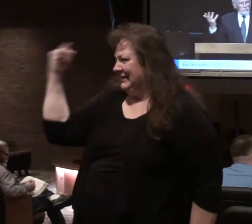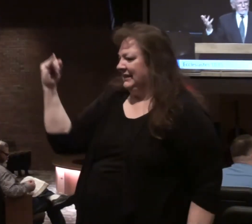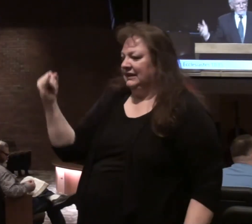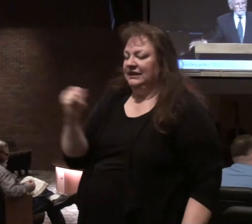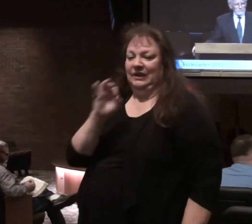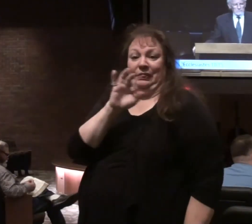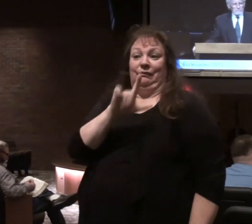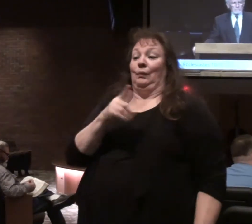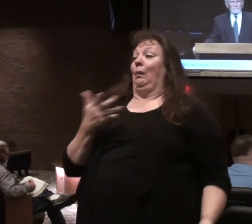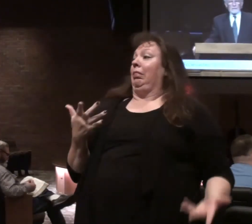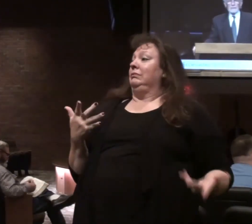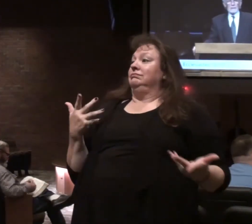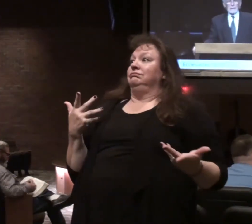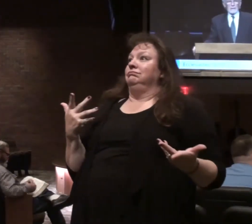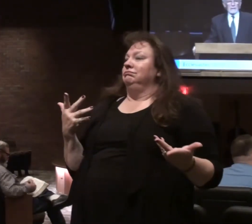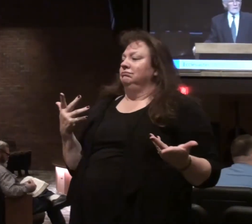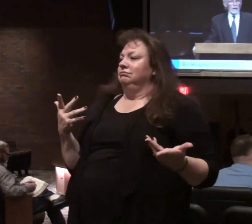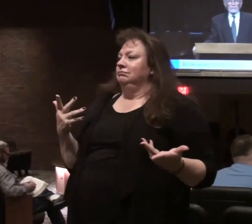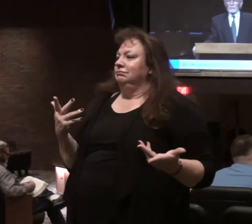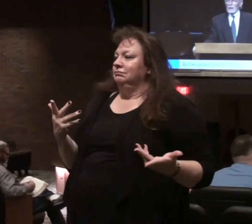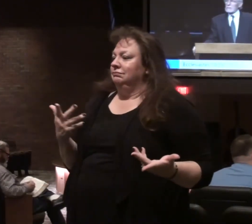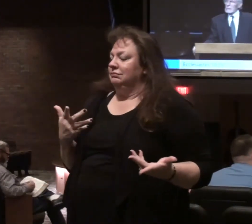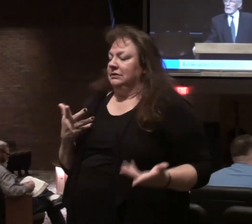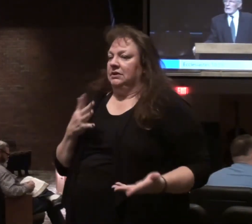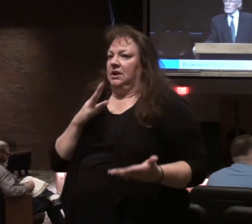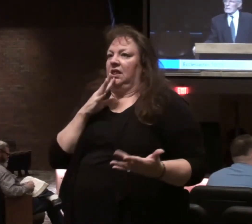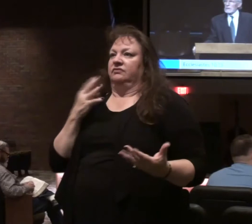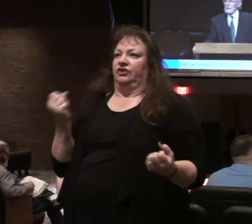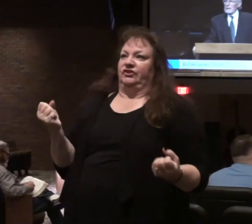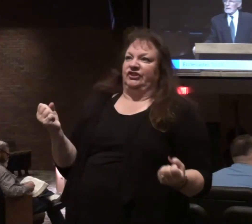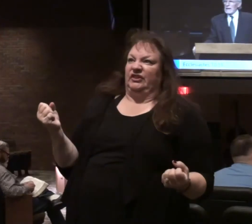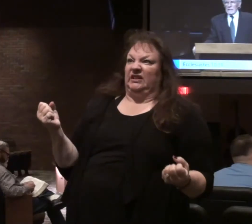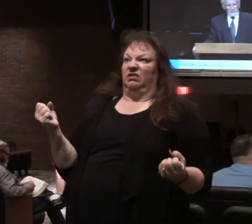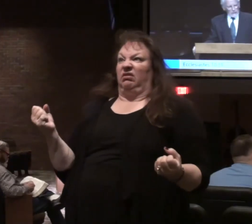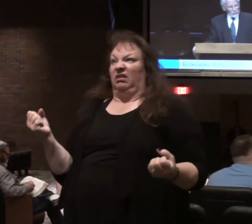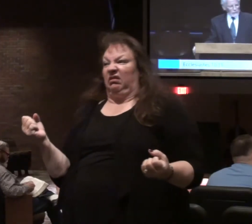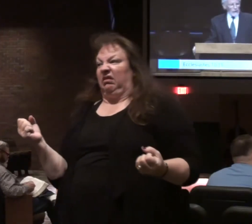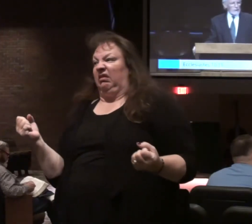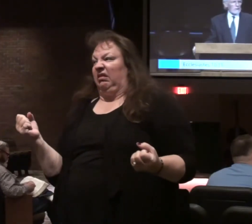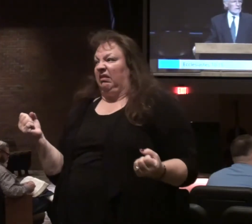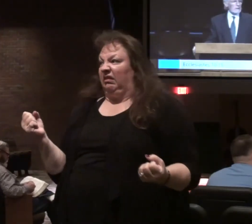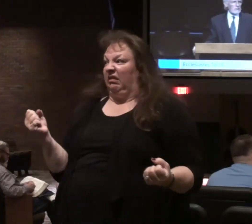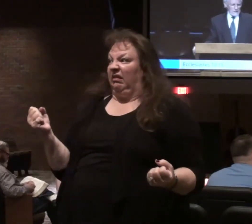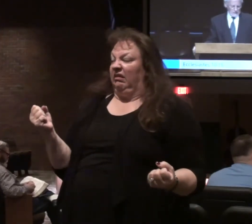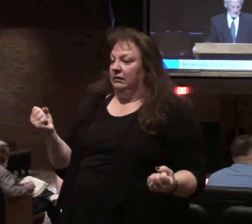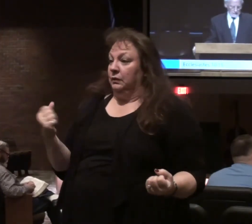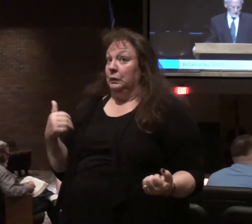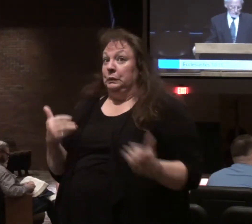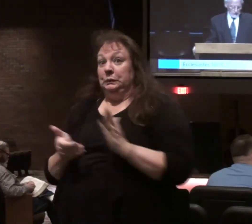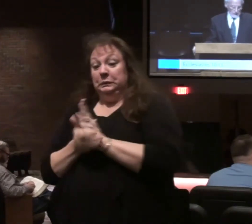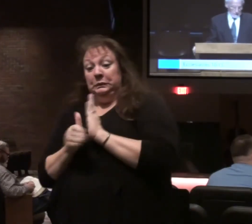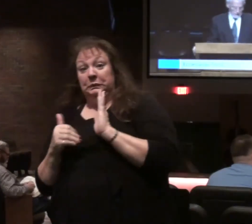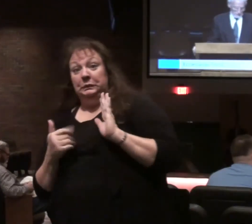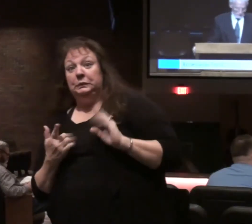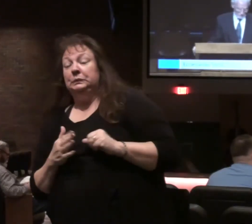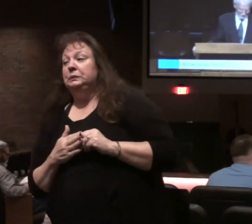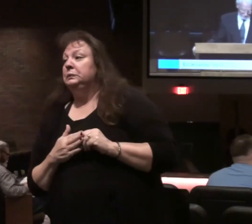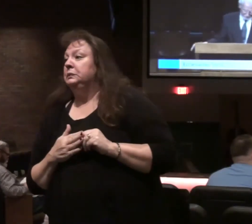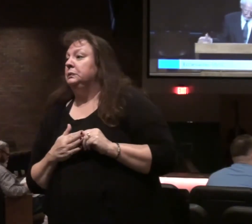The fool, he talks and talks and talks, and he may be a good talker,